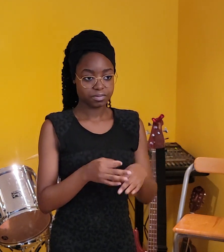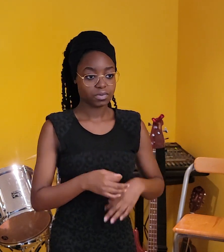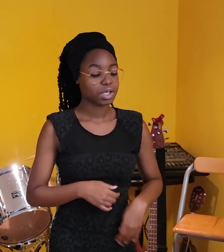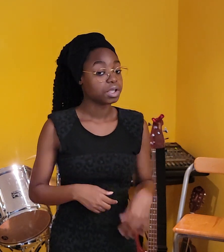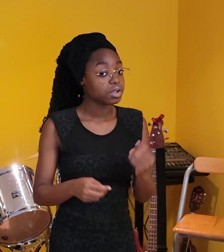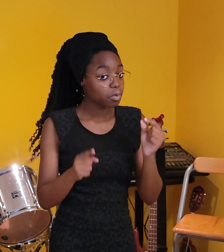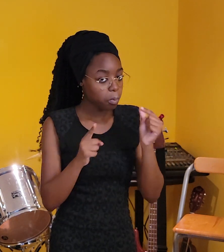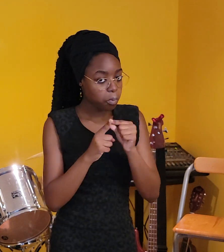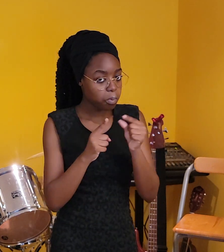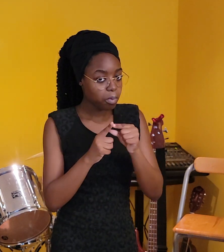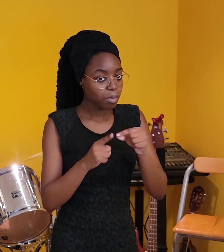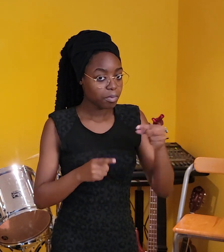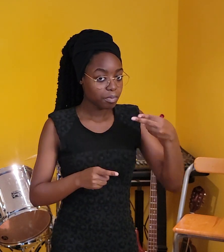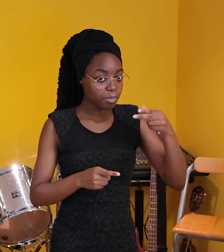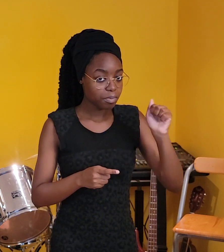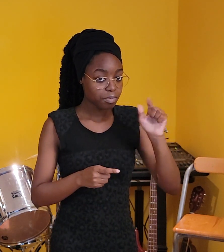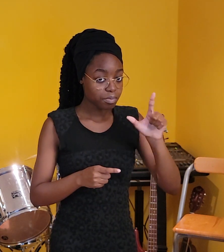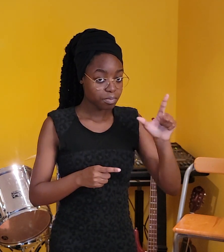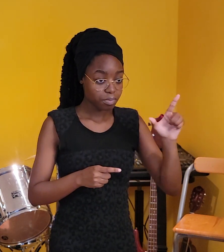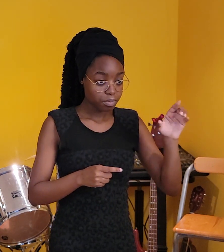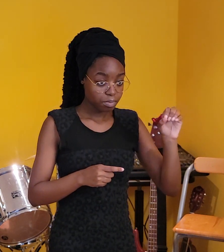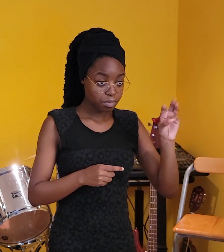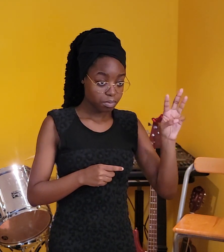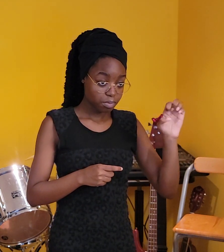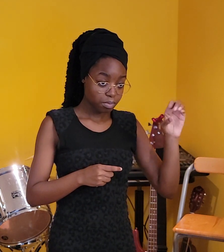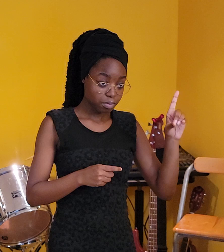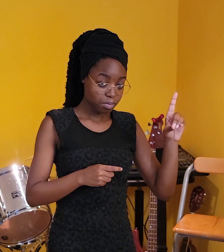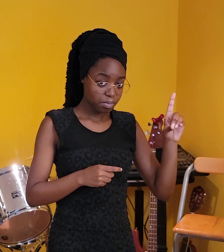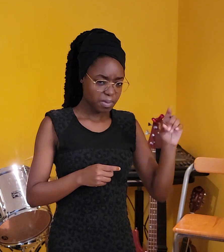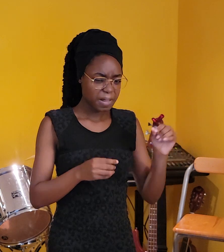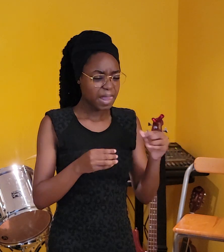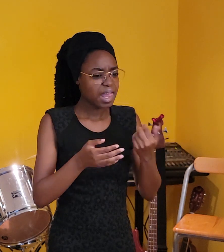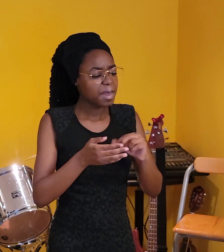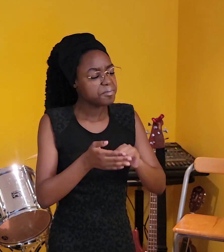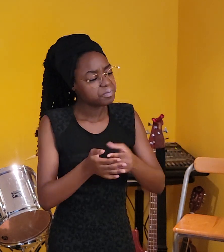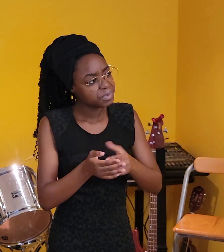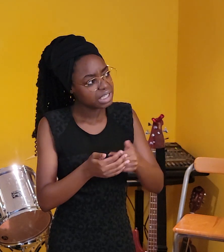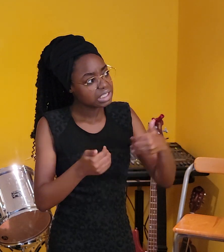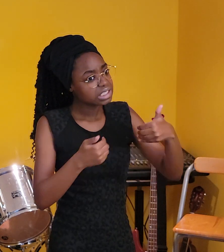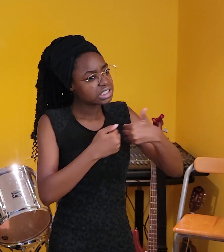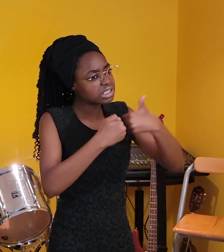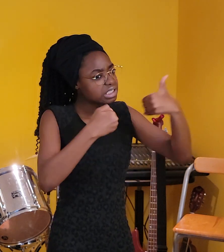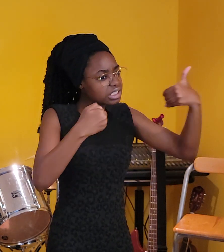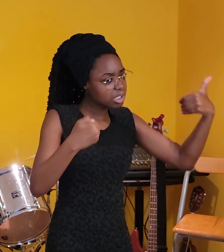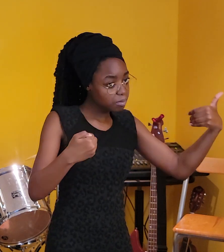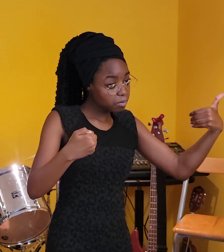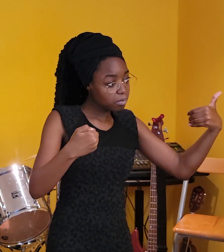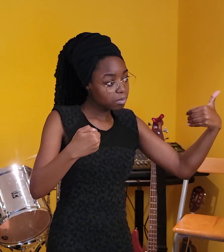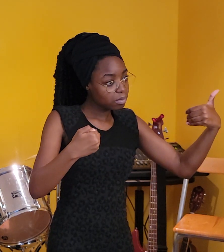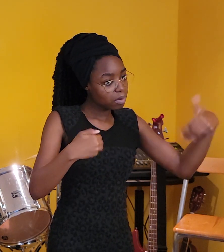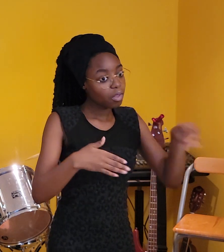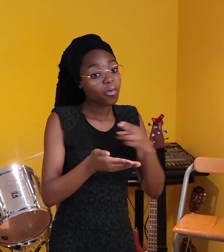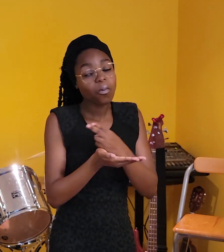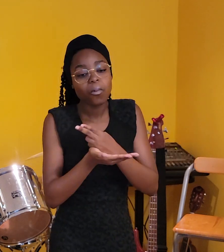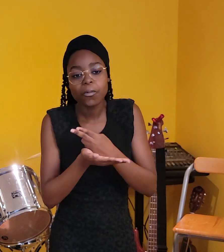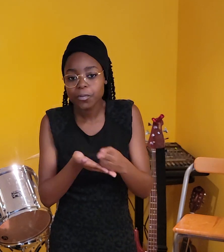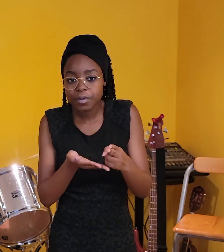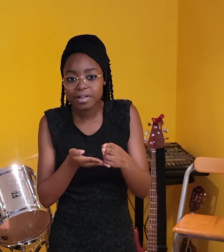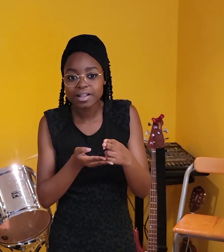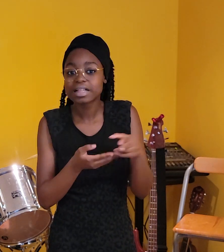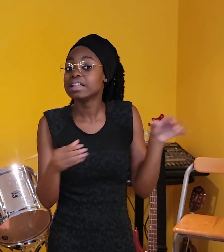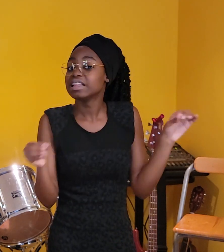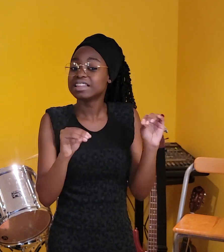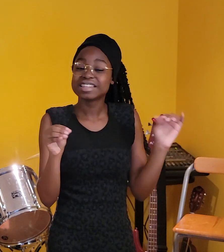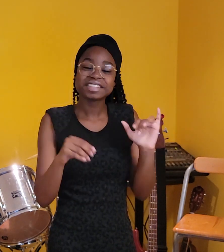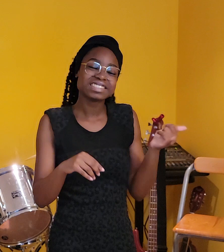right? It means to set apart, to be holy. It is to say that there is no one like God,